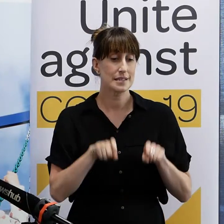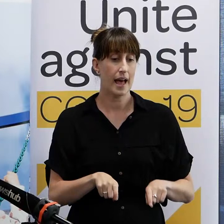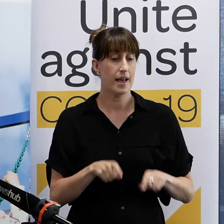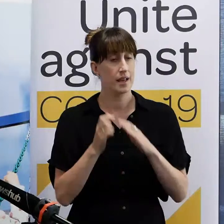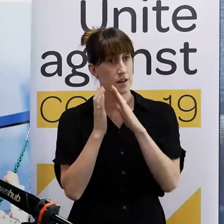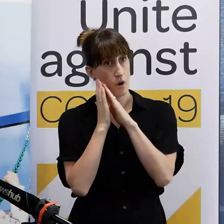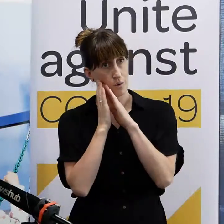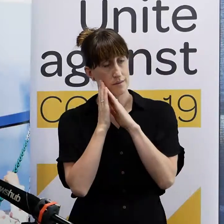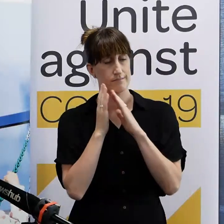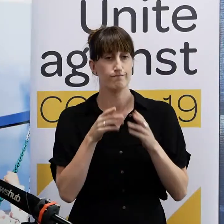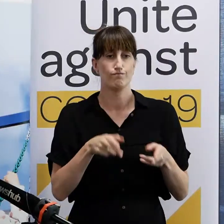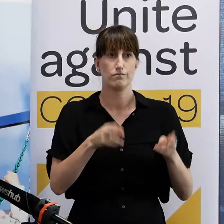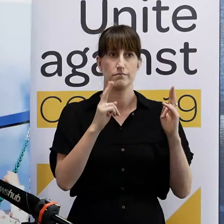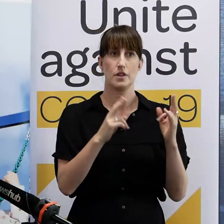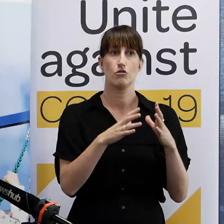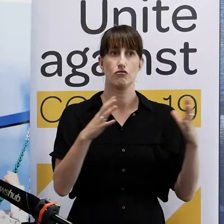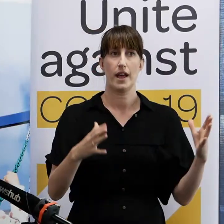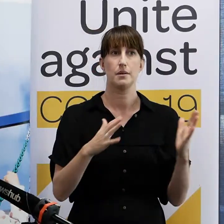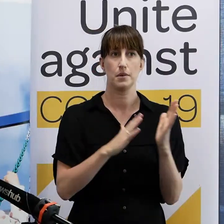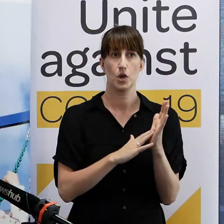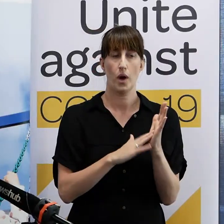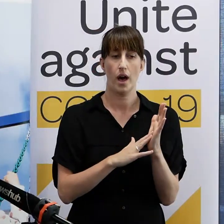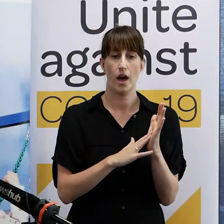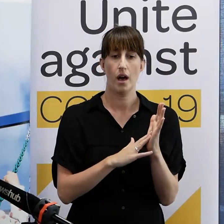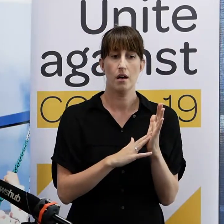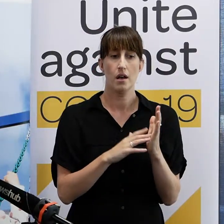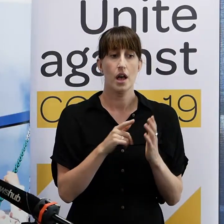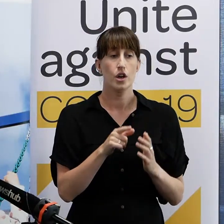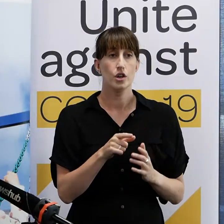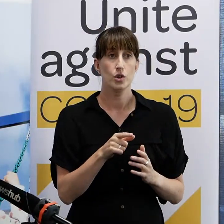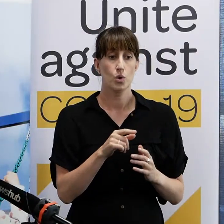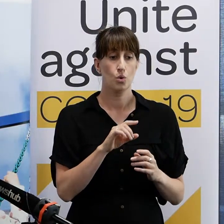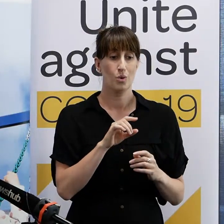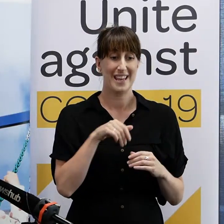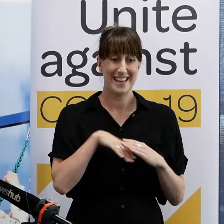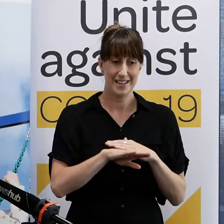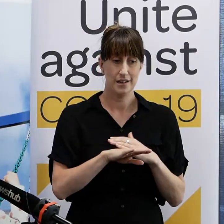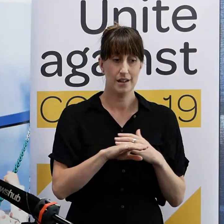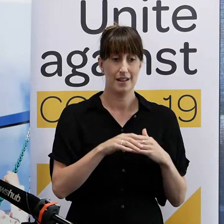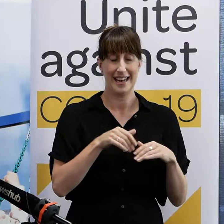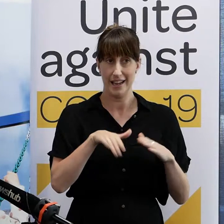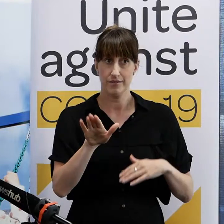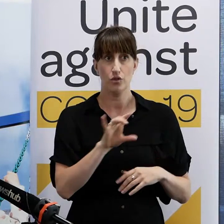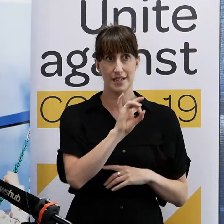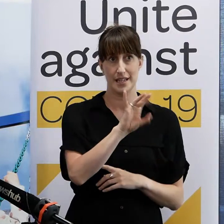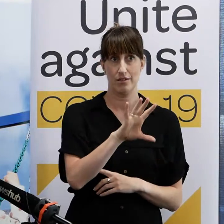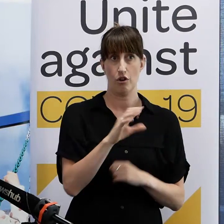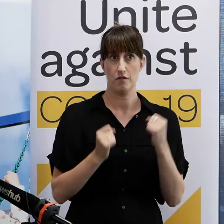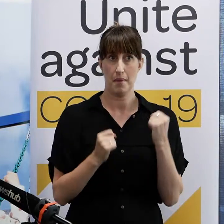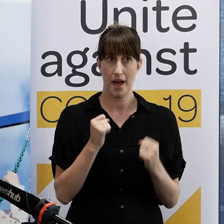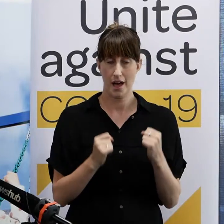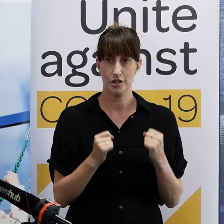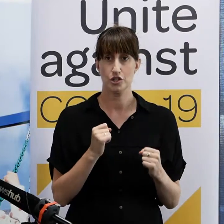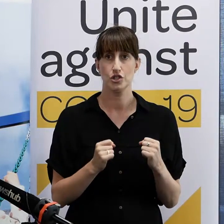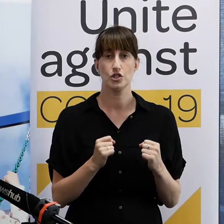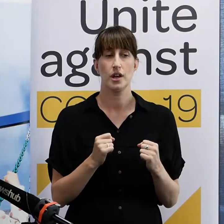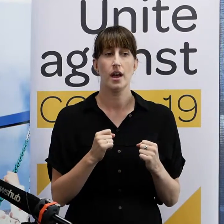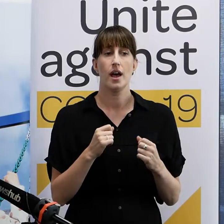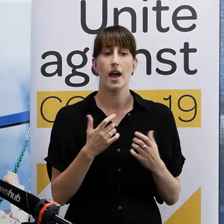as a returnee since the 10th of March and you haven't been contacted by Public Health yet, please do get in touch through